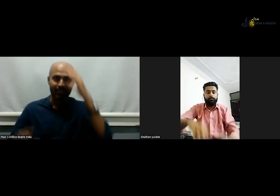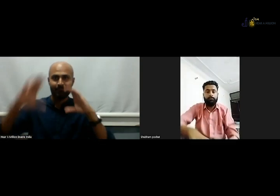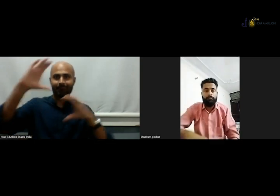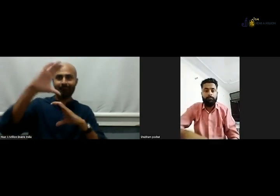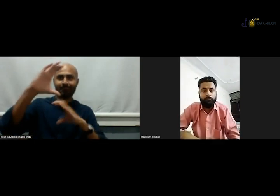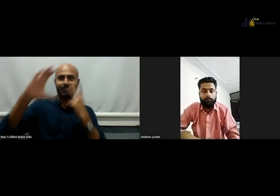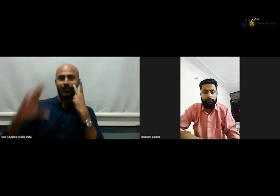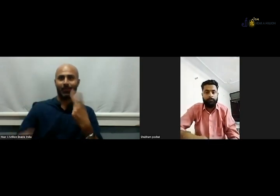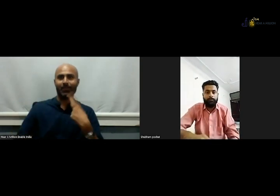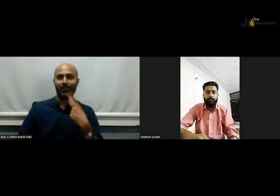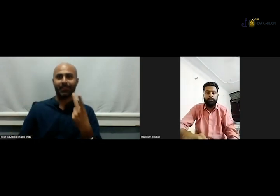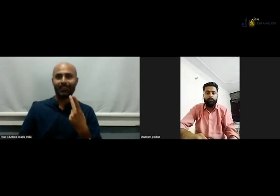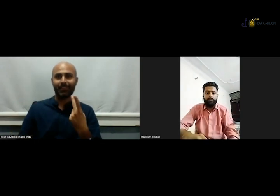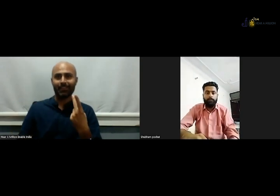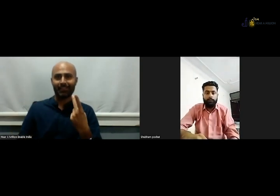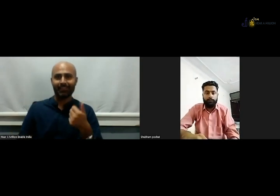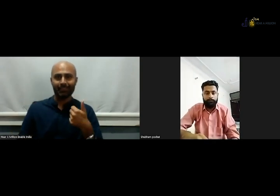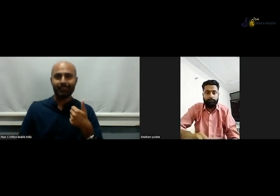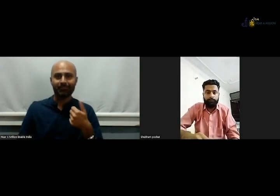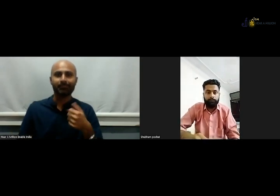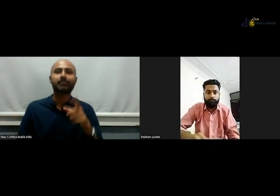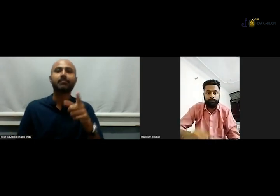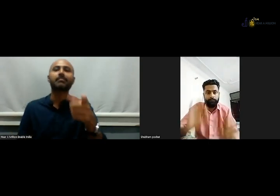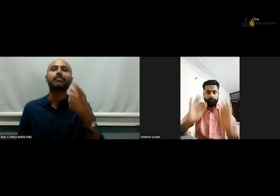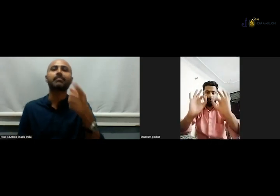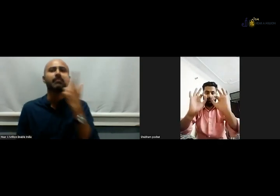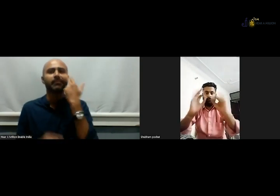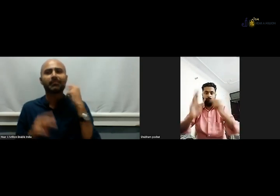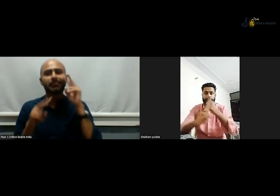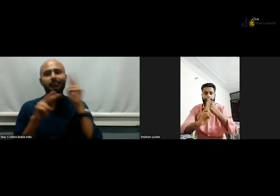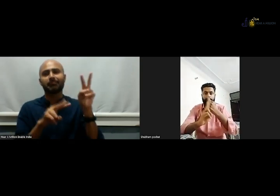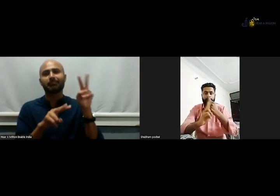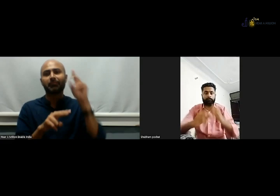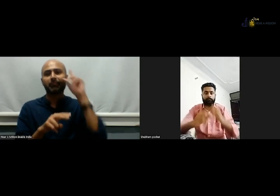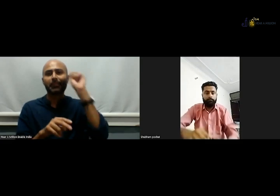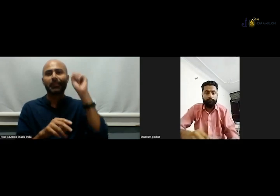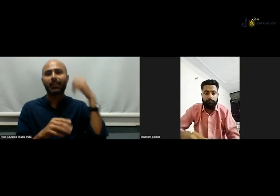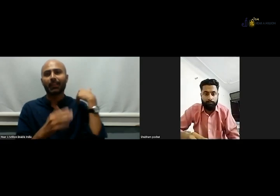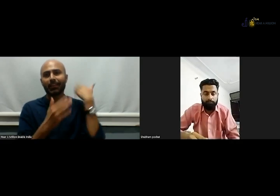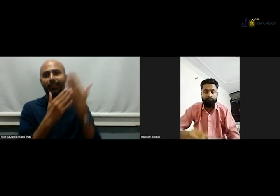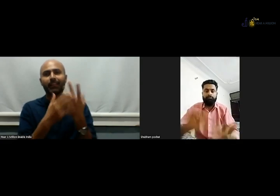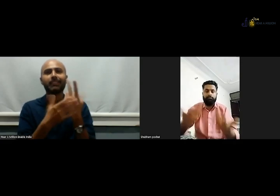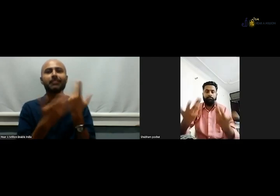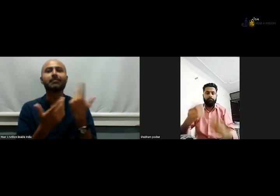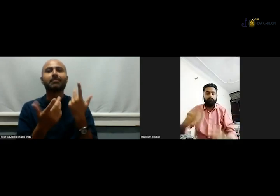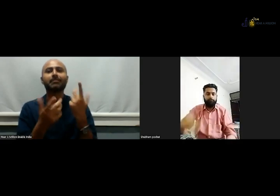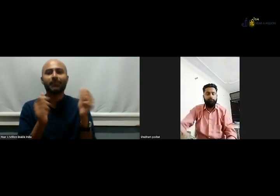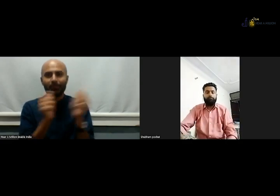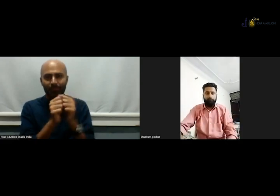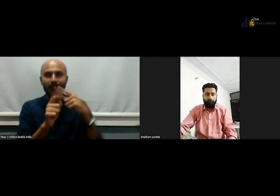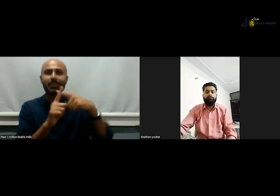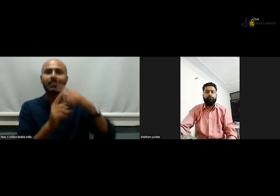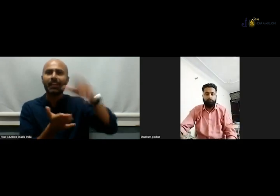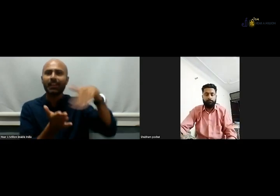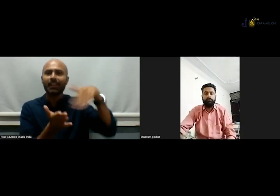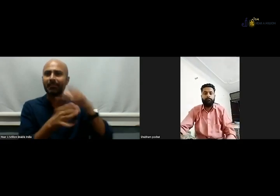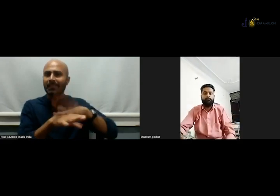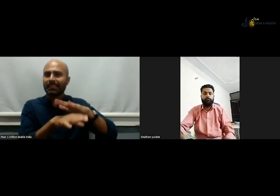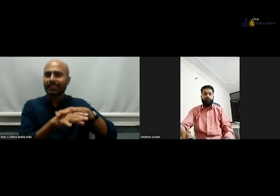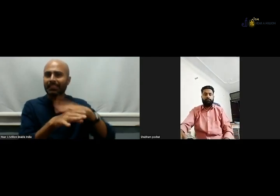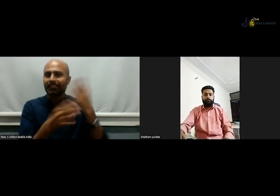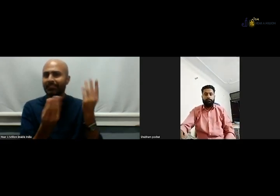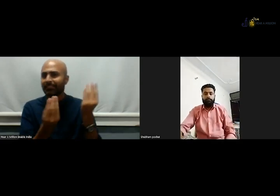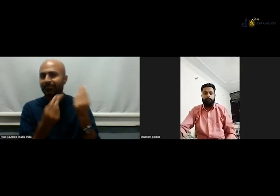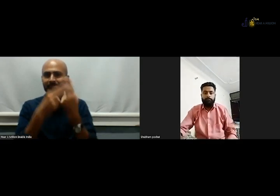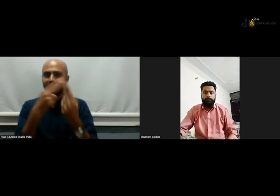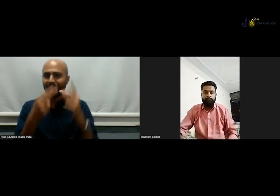been spotlighted. Okay, great. So we both are spotlighted. Everybody can see you. So please share your experience